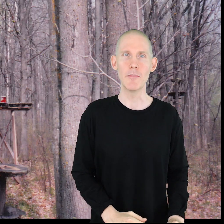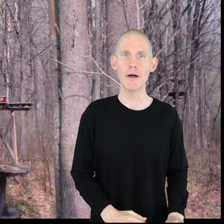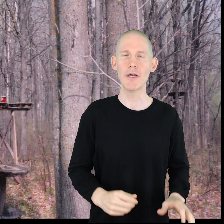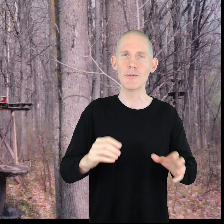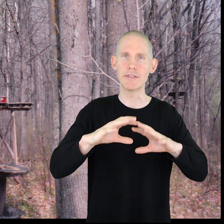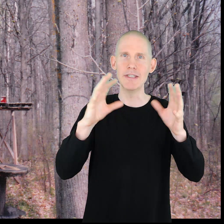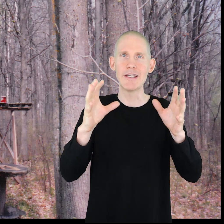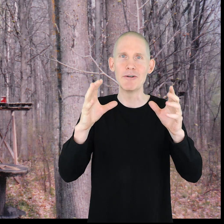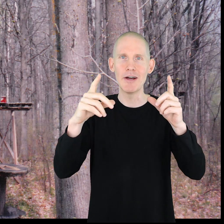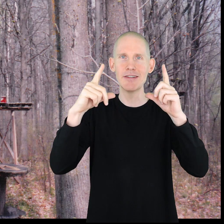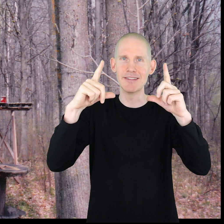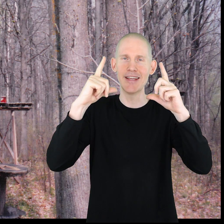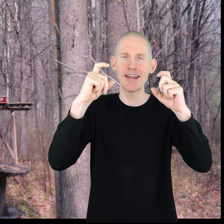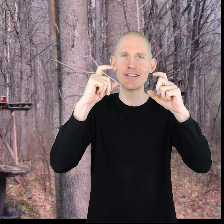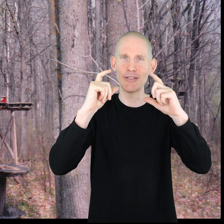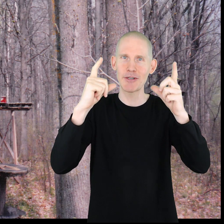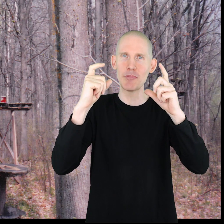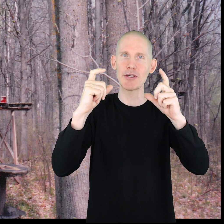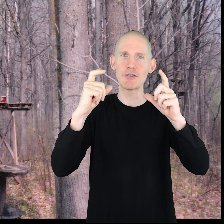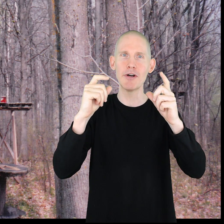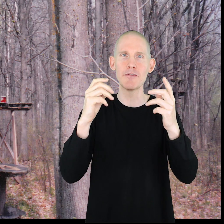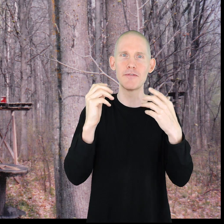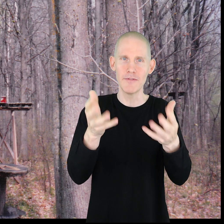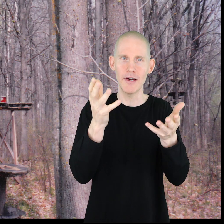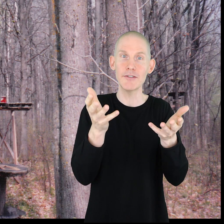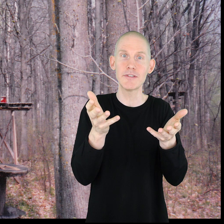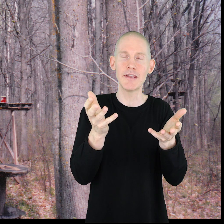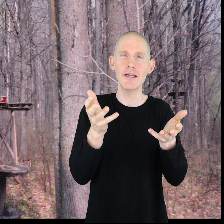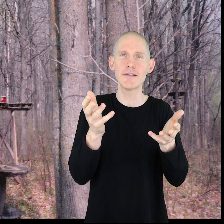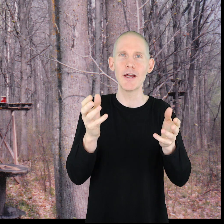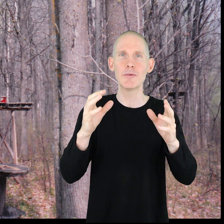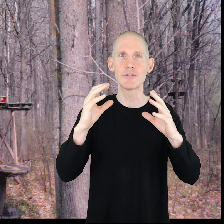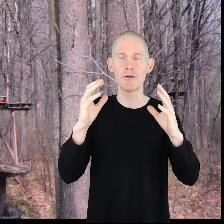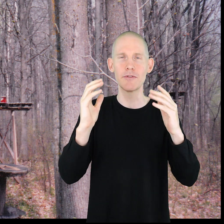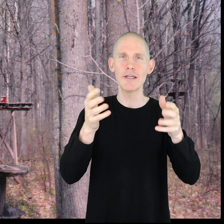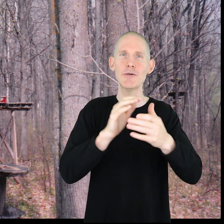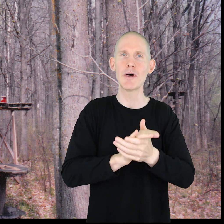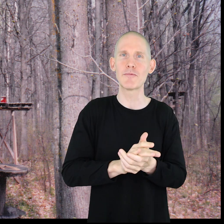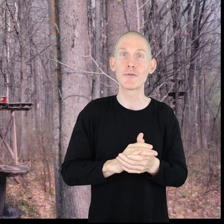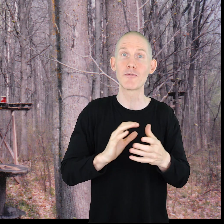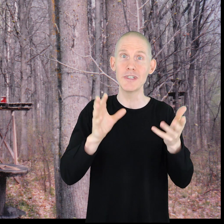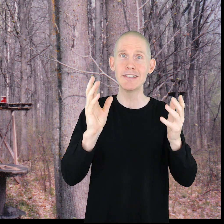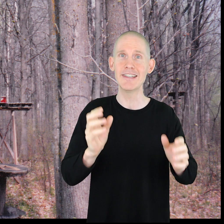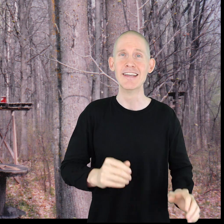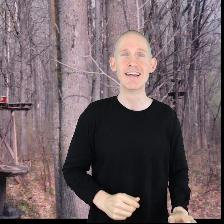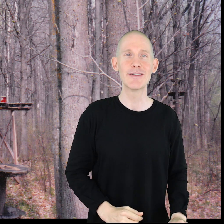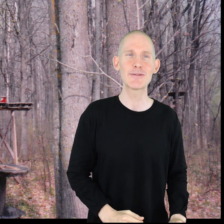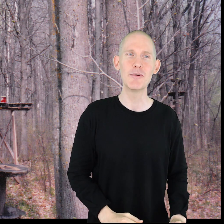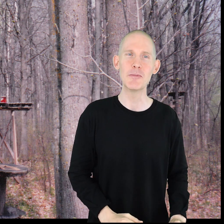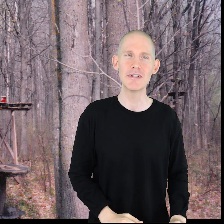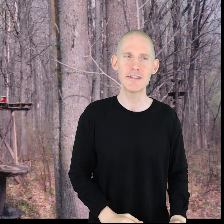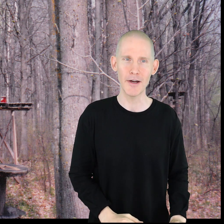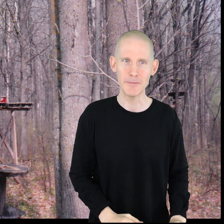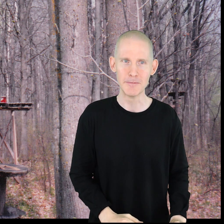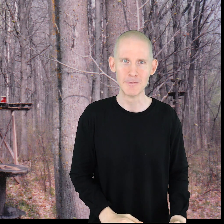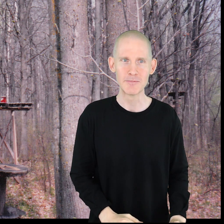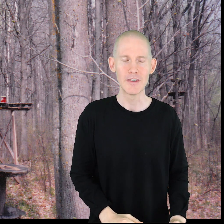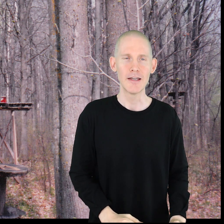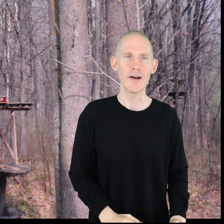mom had been sneaking around and take, she took a picture of us at that time. And so thank you, mom, for freezing this moment in time. All